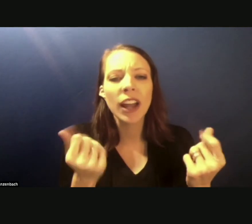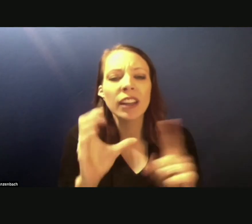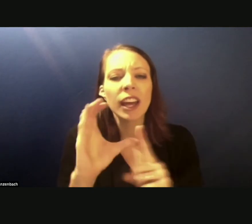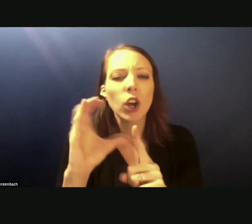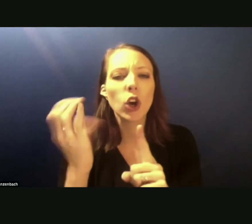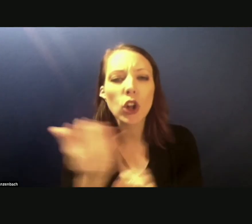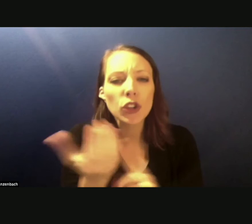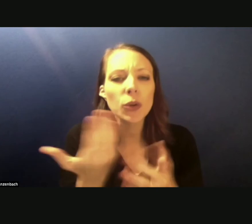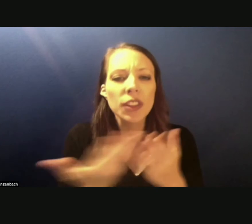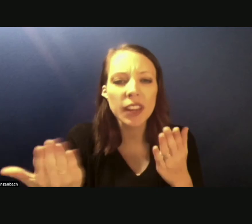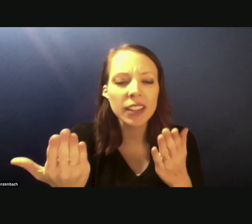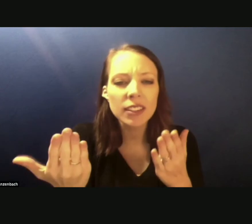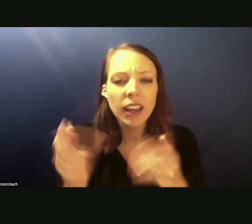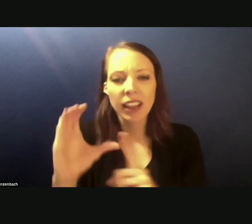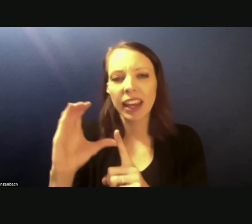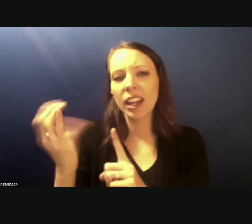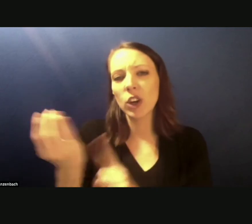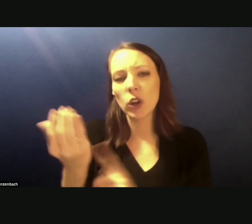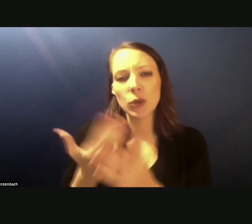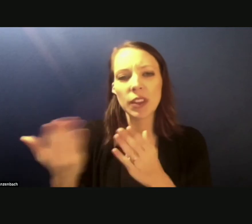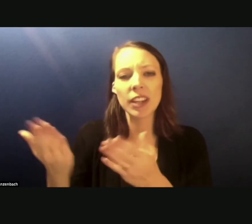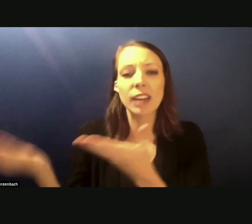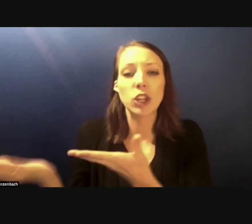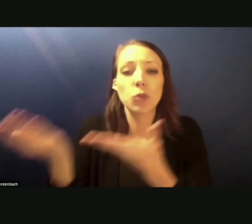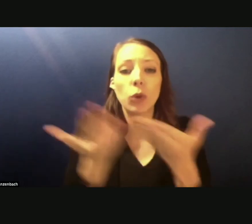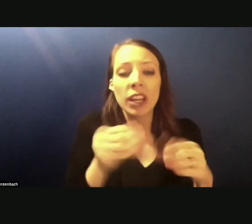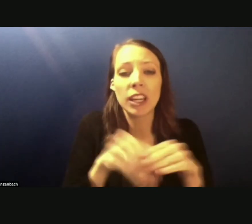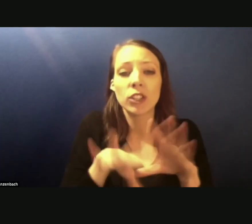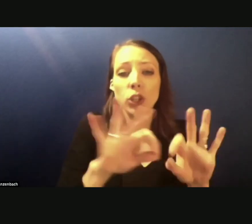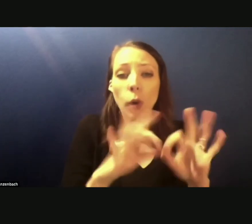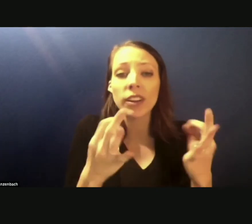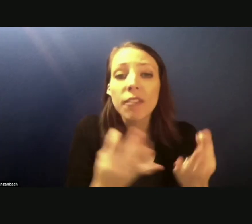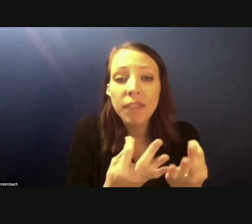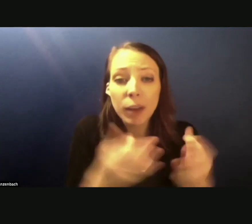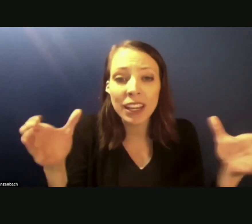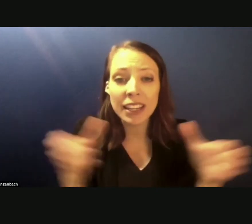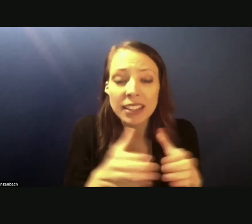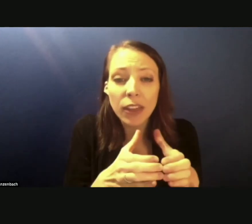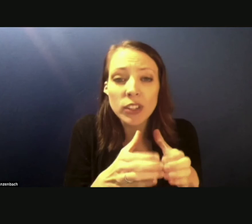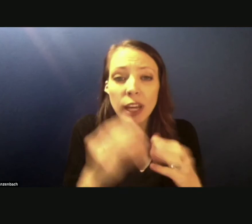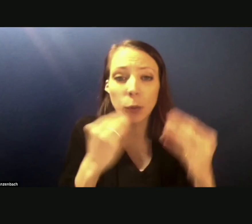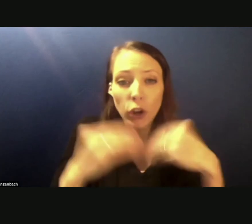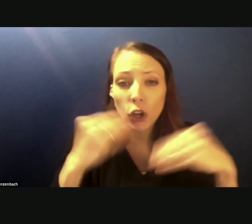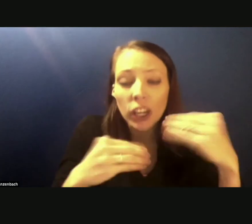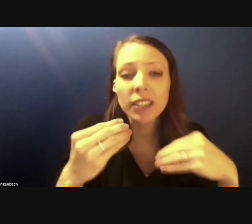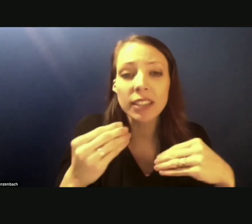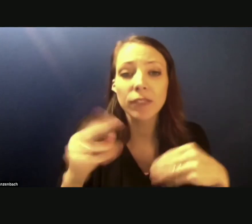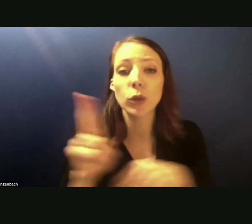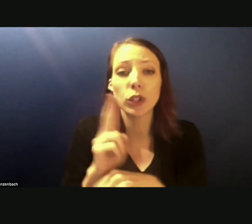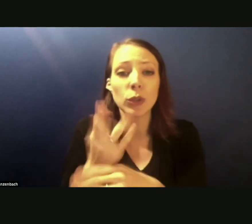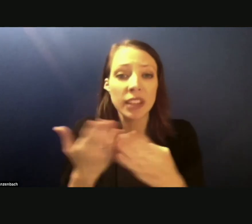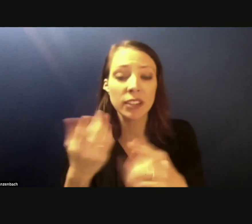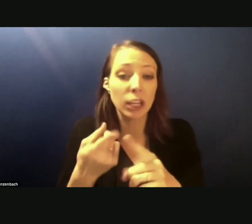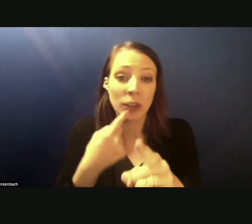there any like cultural things, like any cultural things that you bring For into sure. your family get-togethers, like when you're cooking and stuff?